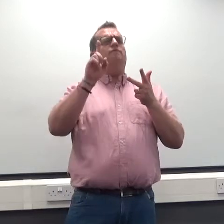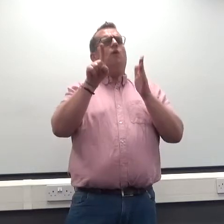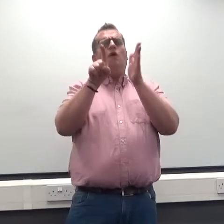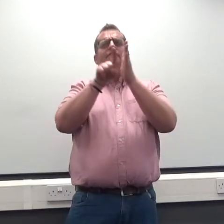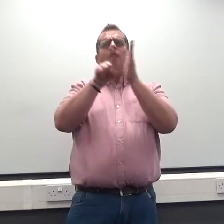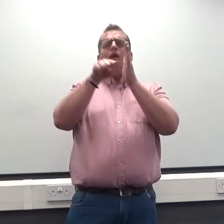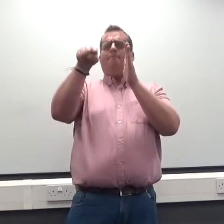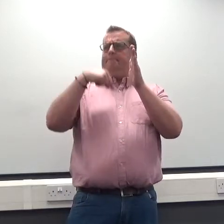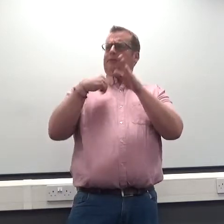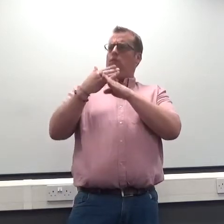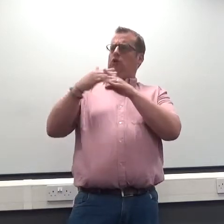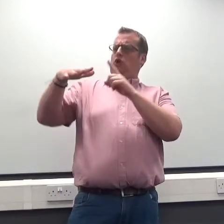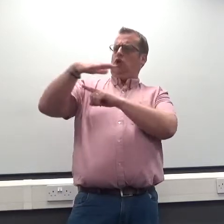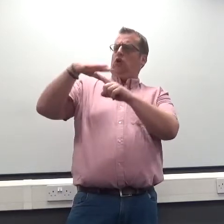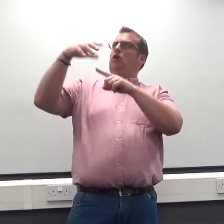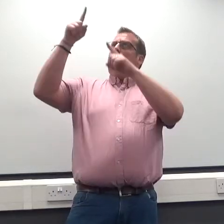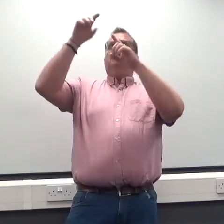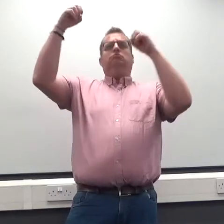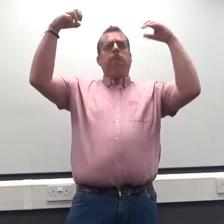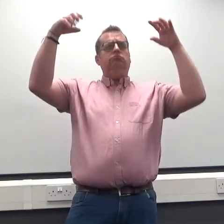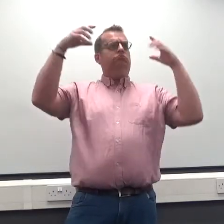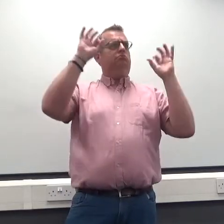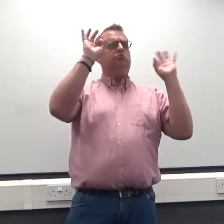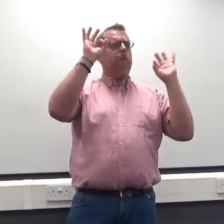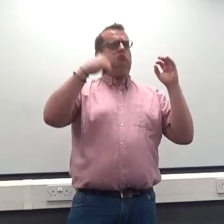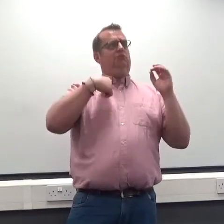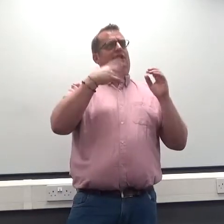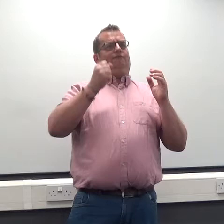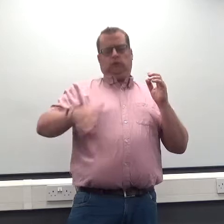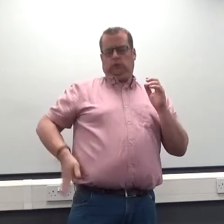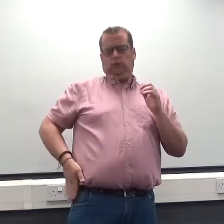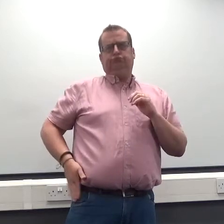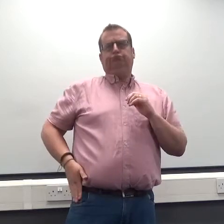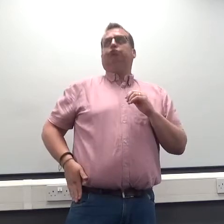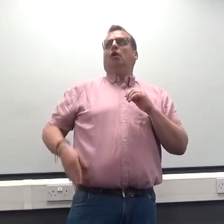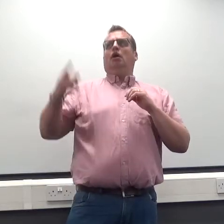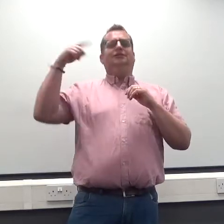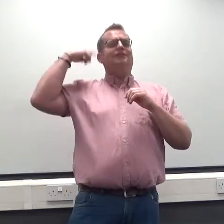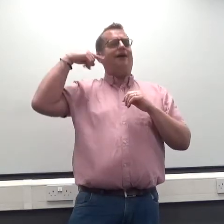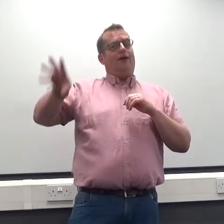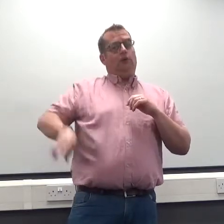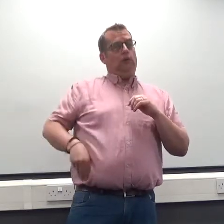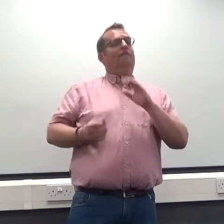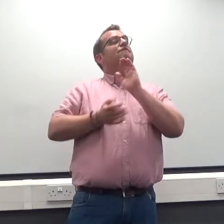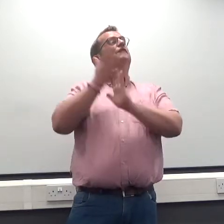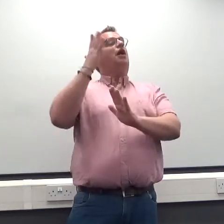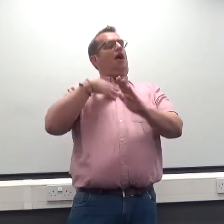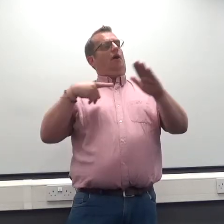Also had pagers, which was good for alarms, such as like fire alarms and so on, which meant if a fire alarm was going off or there was a